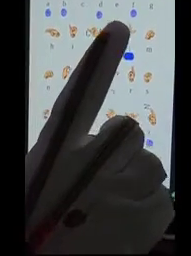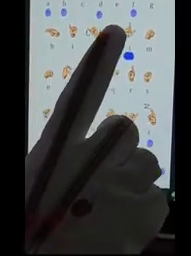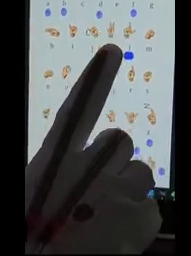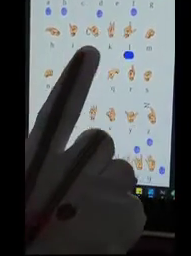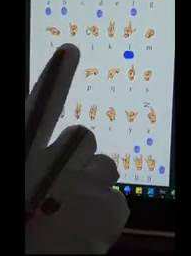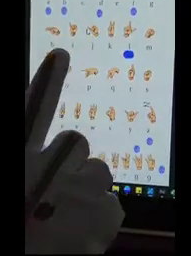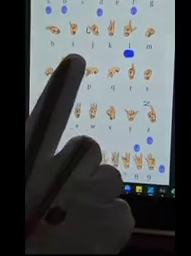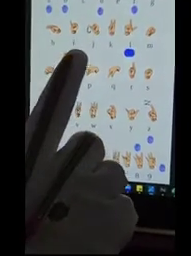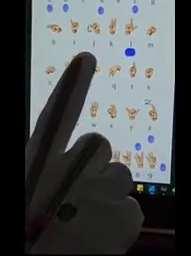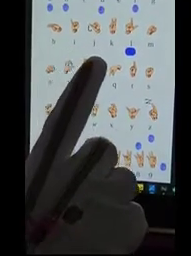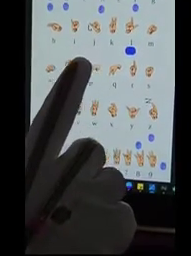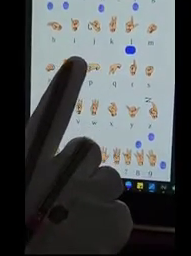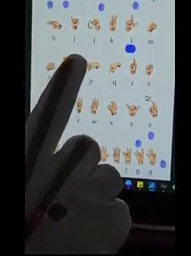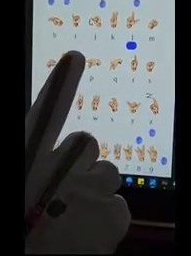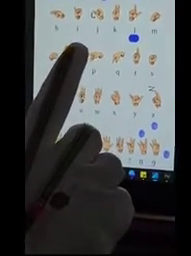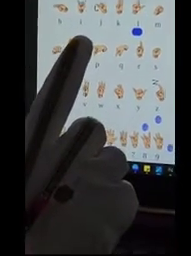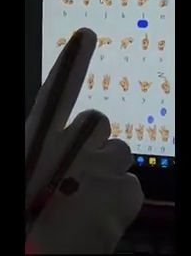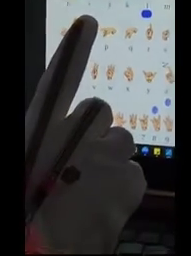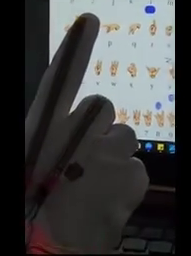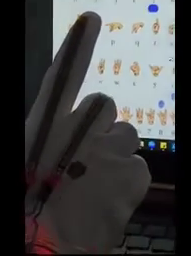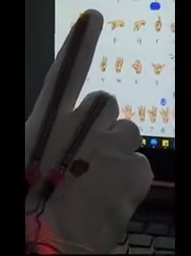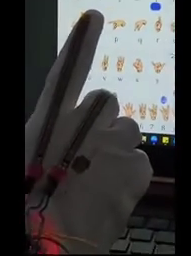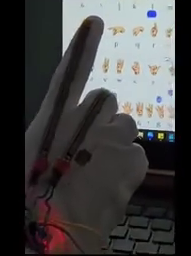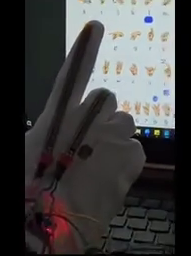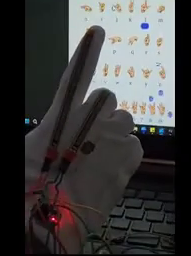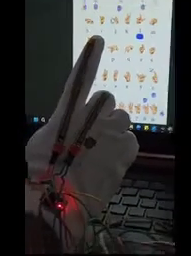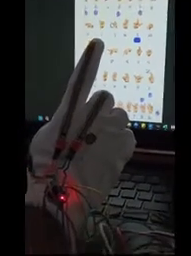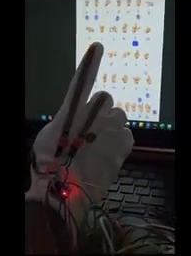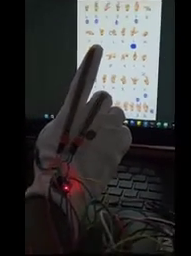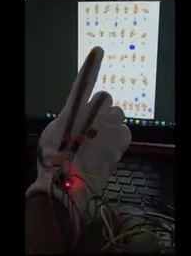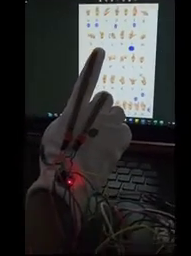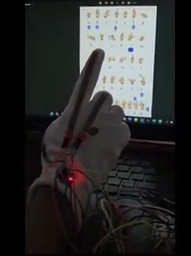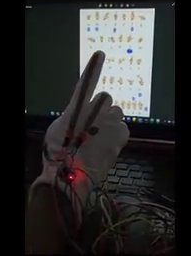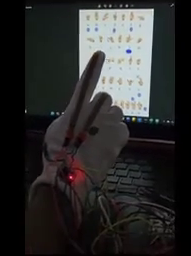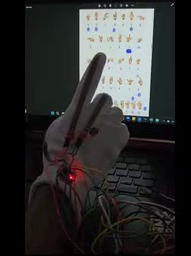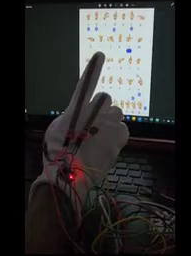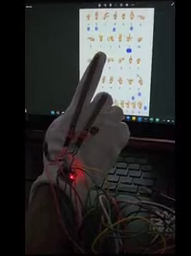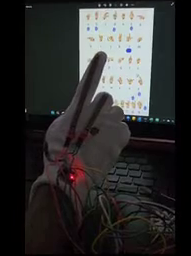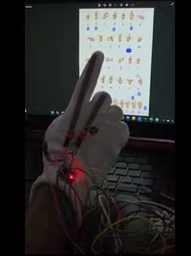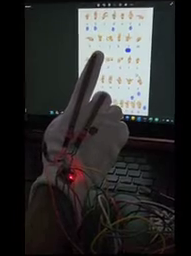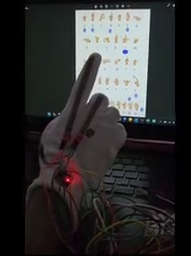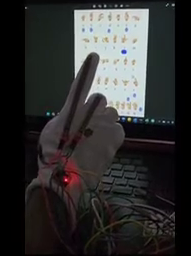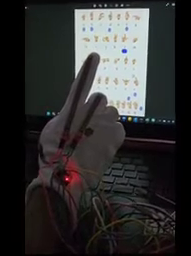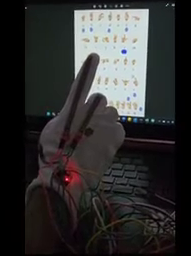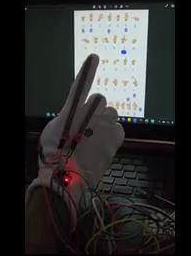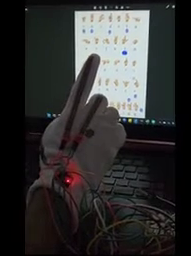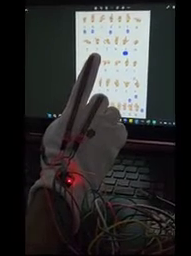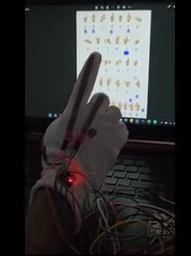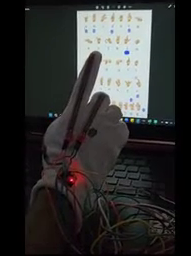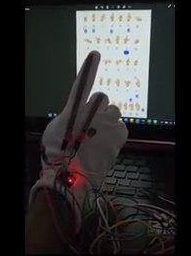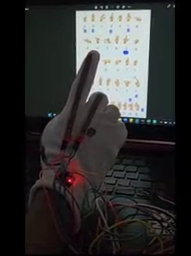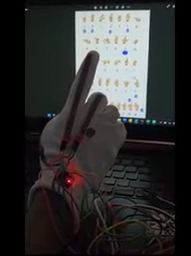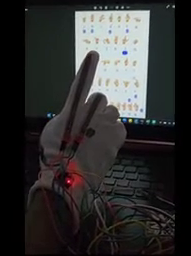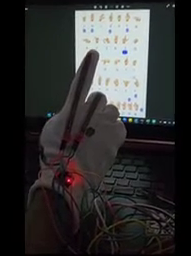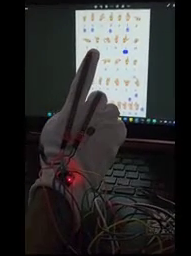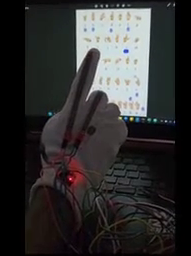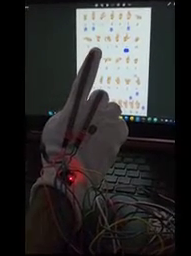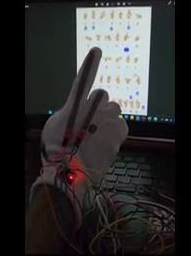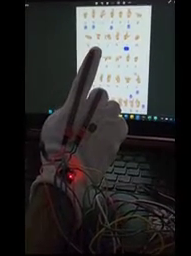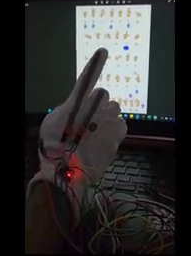like this. Zoom out please. Is something like this. The only difference is when you want to showcase Z,